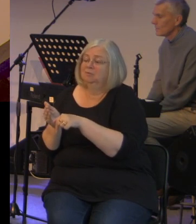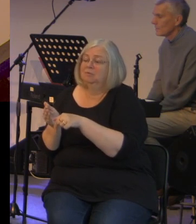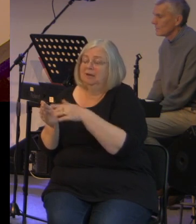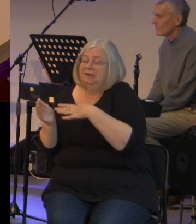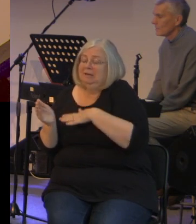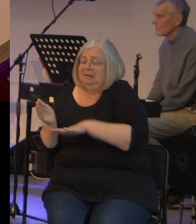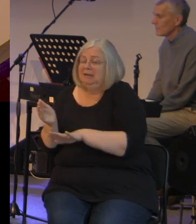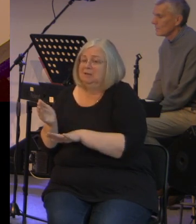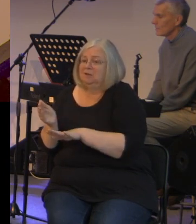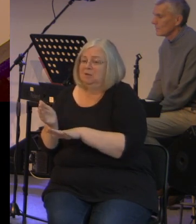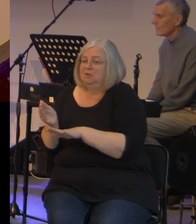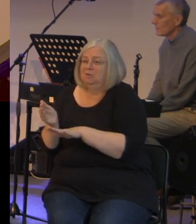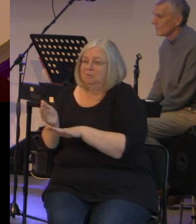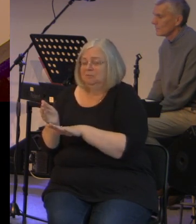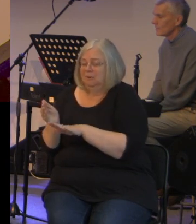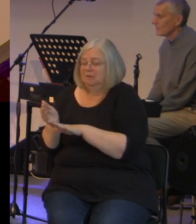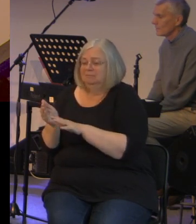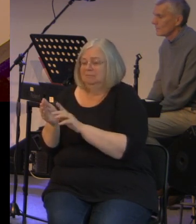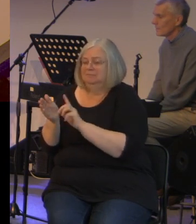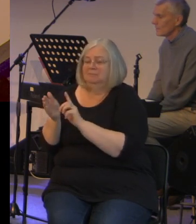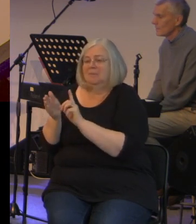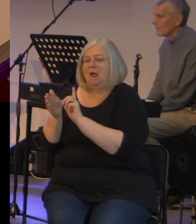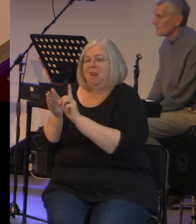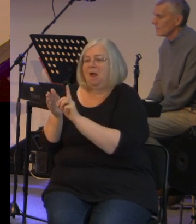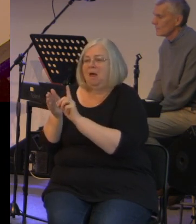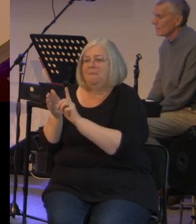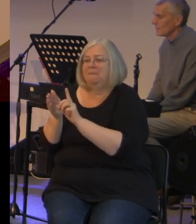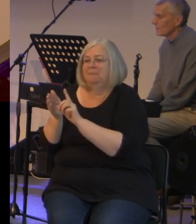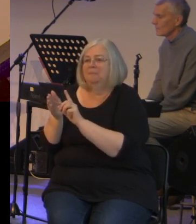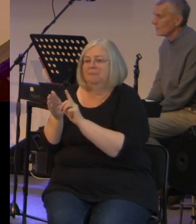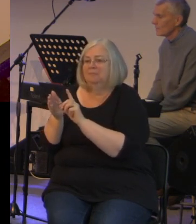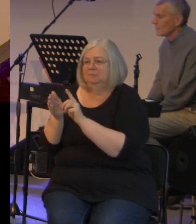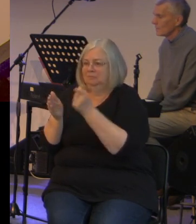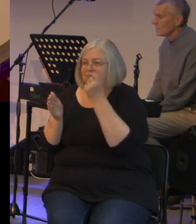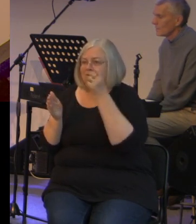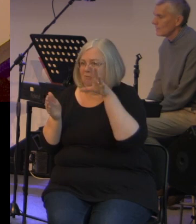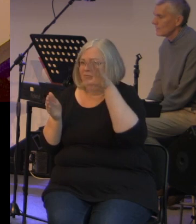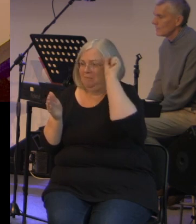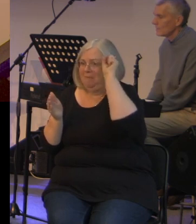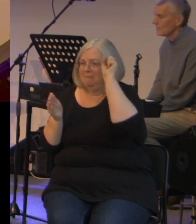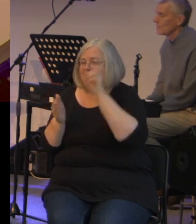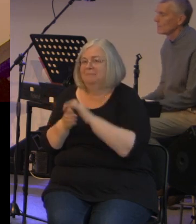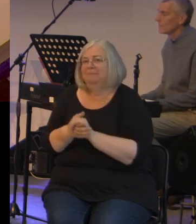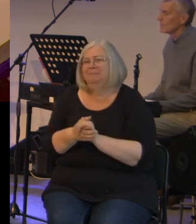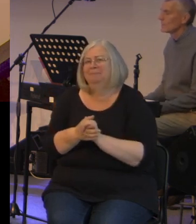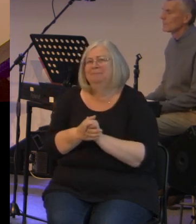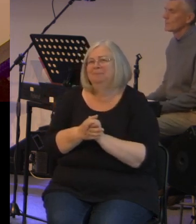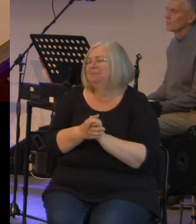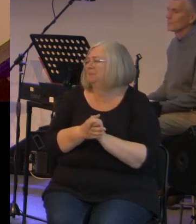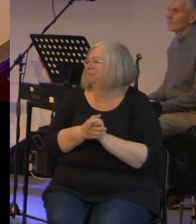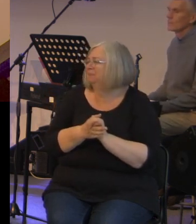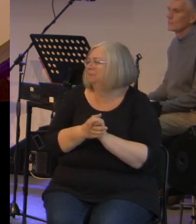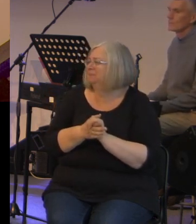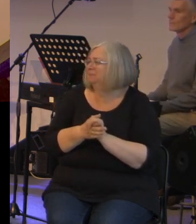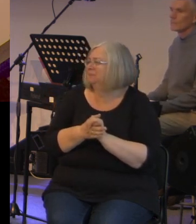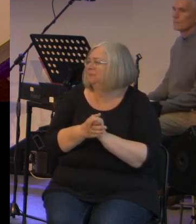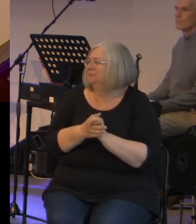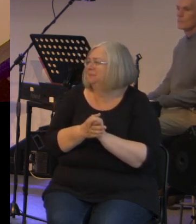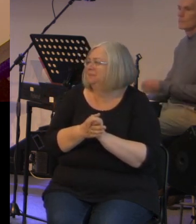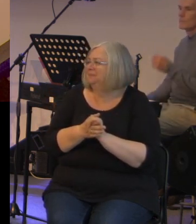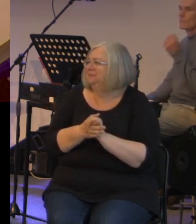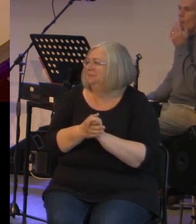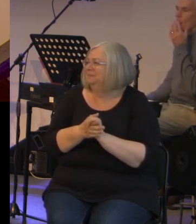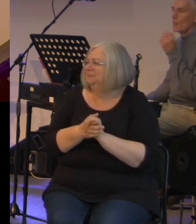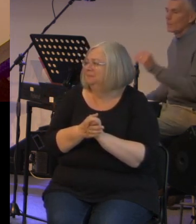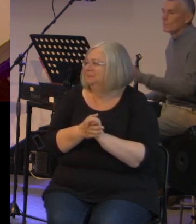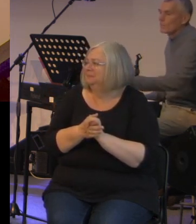special church meeting at 11:15. During the service, there'll be groups for children and young people as